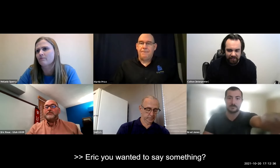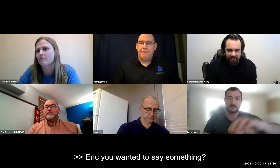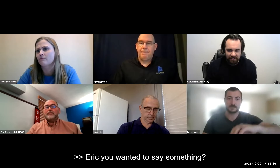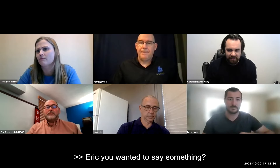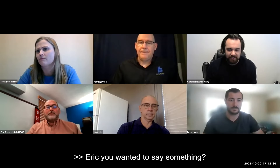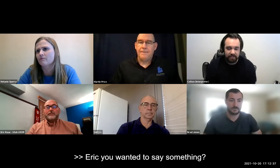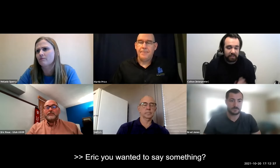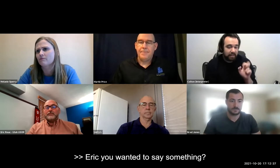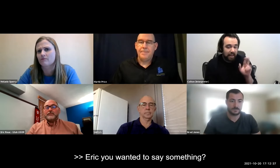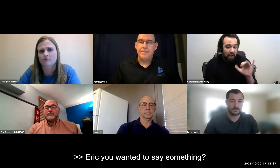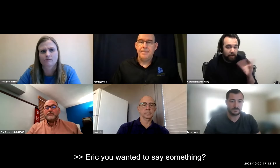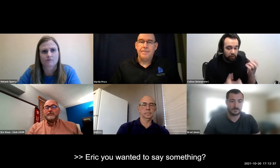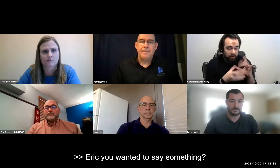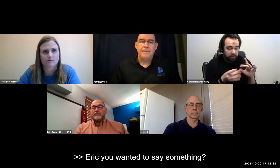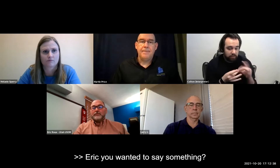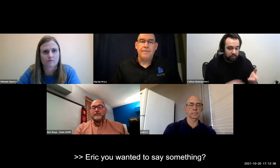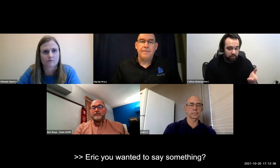Eric, you wanted to say something?